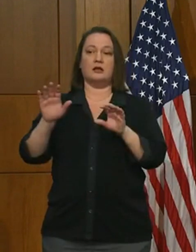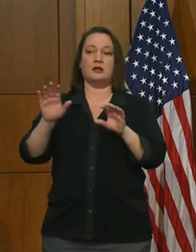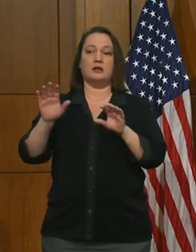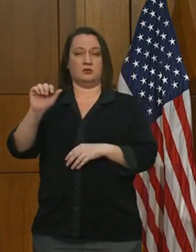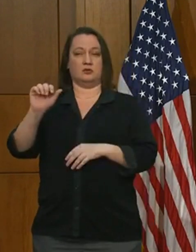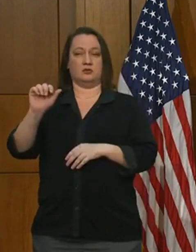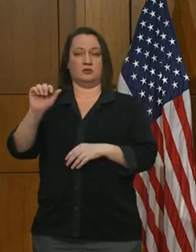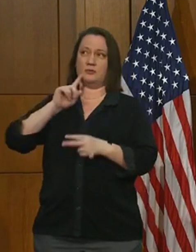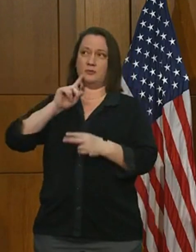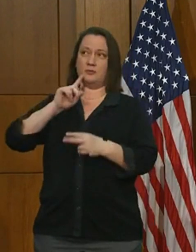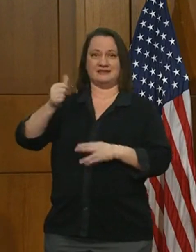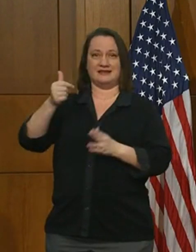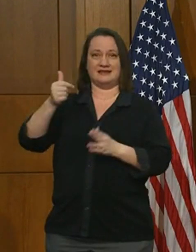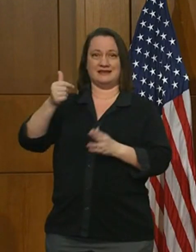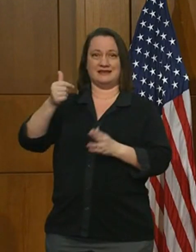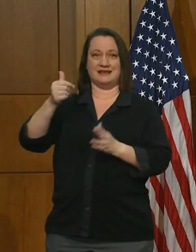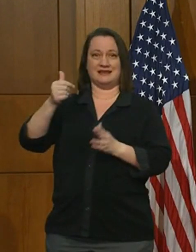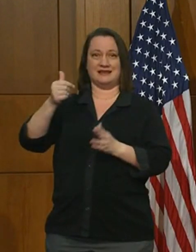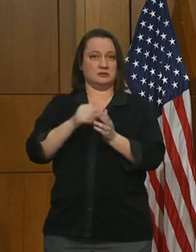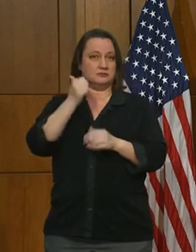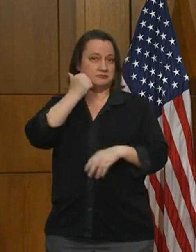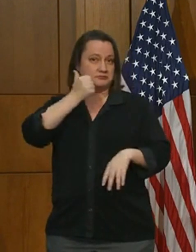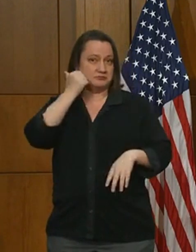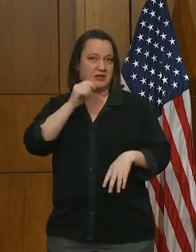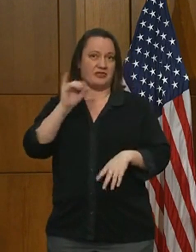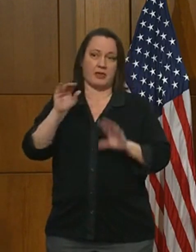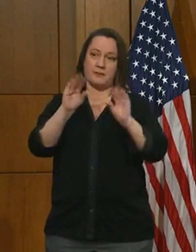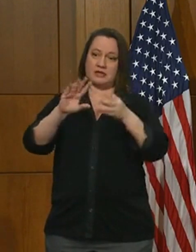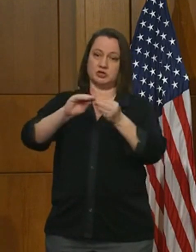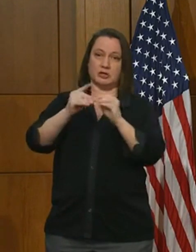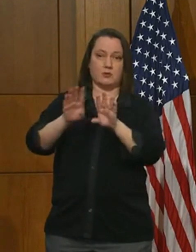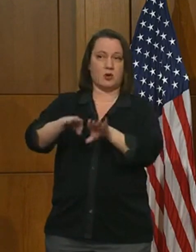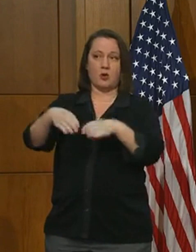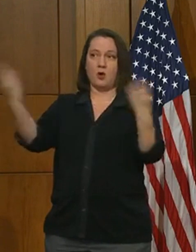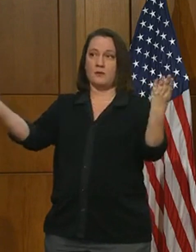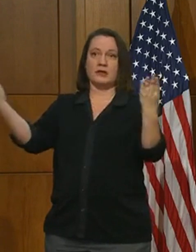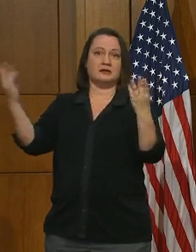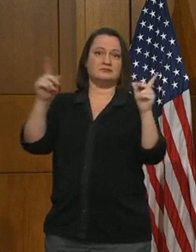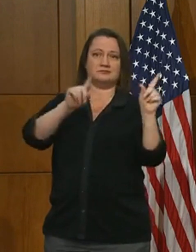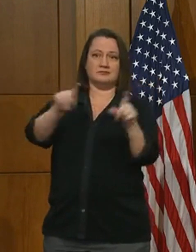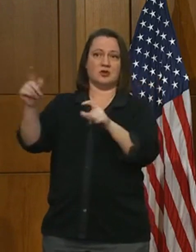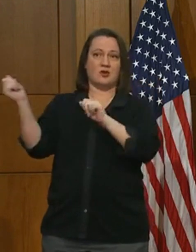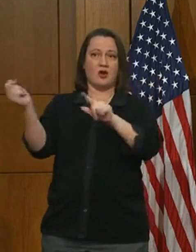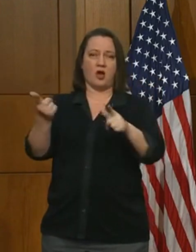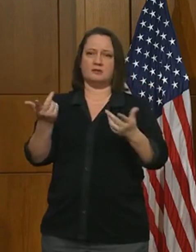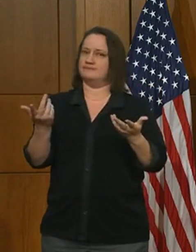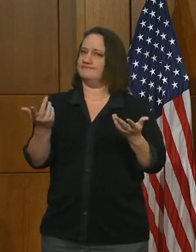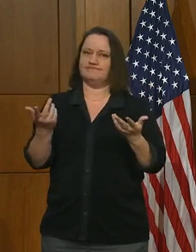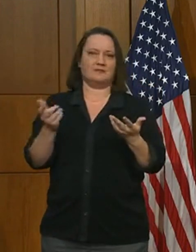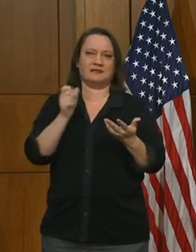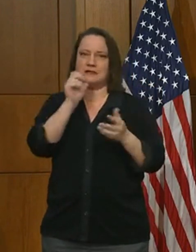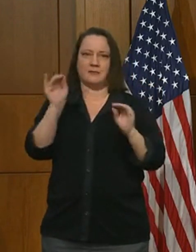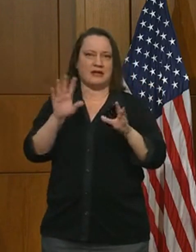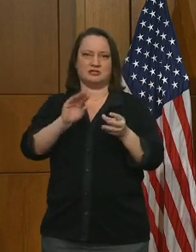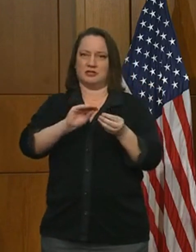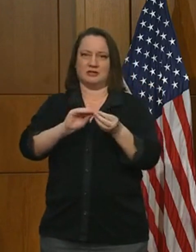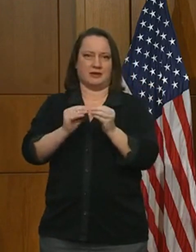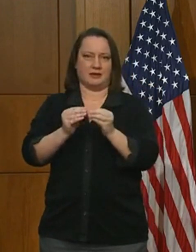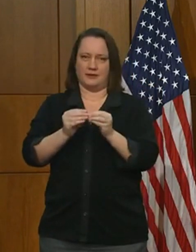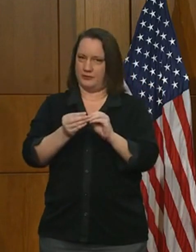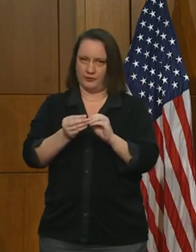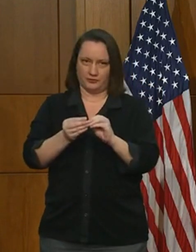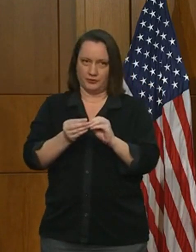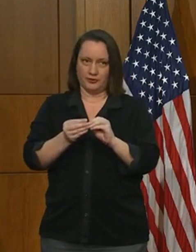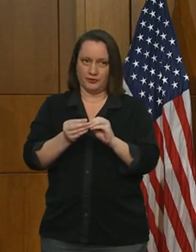have enough testing numbers to be able to hit that 10% positivity, as Dr. Furlano talked about, to know we're testing enough